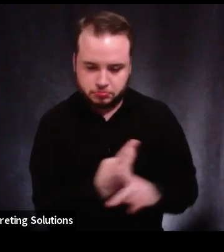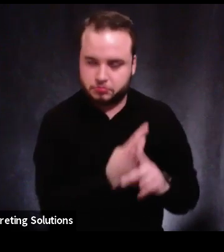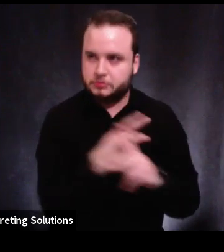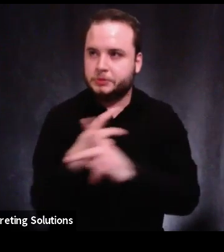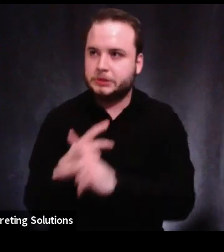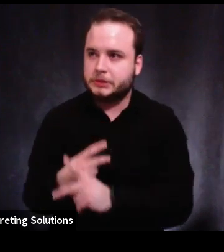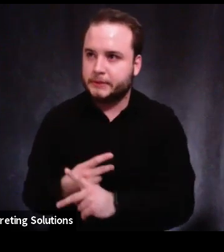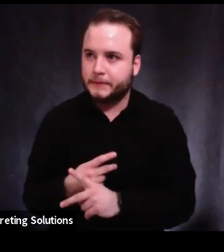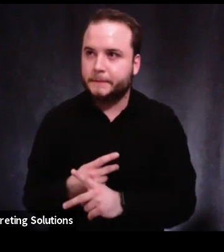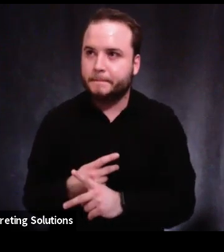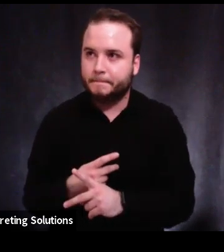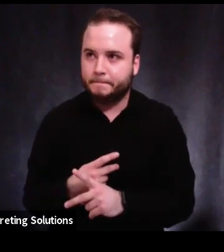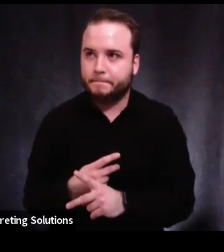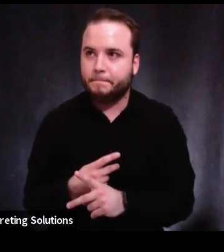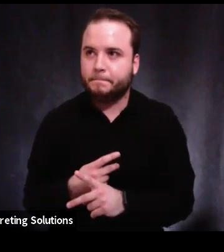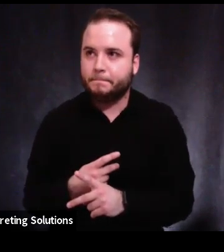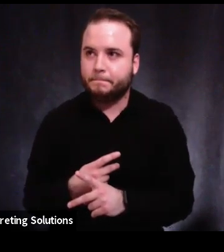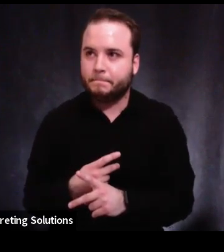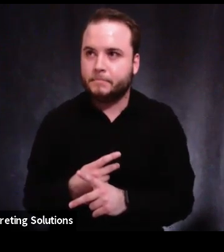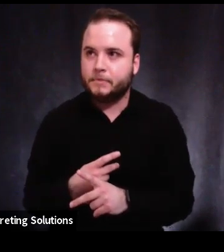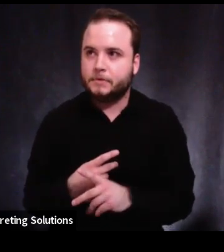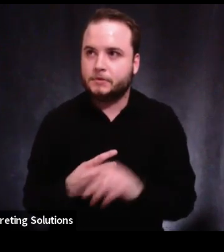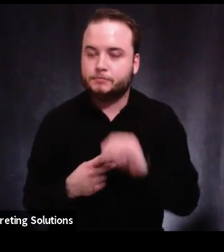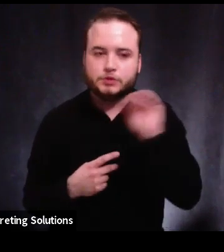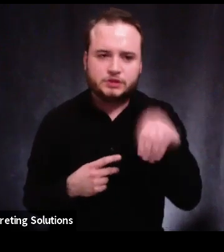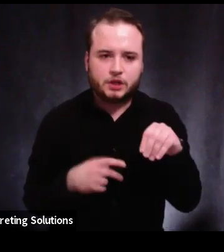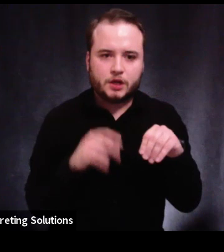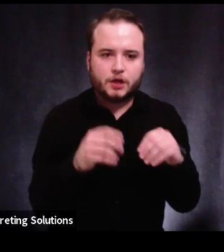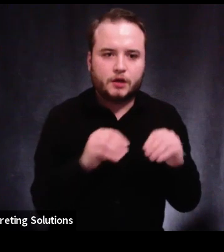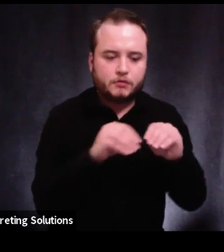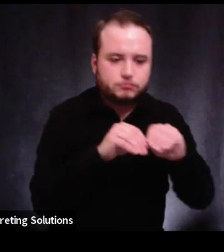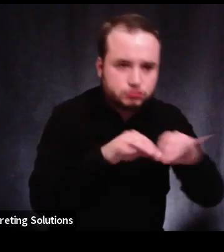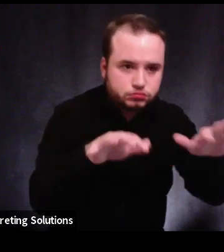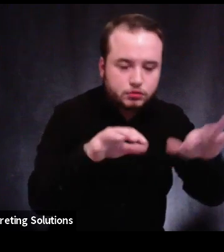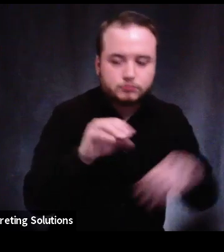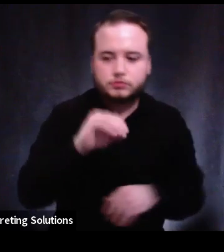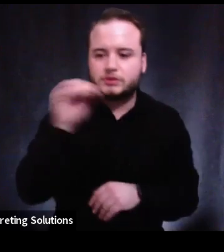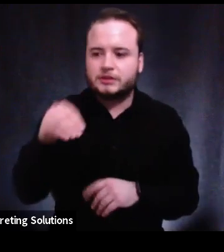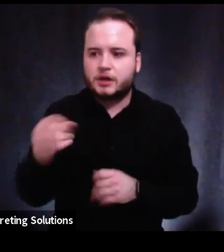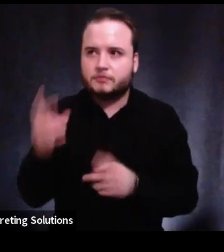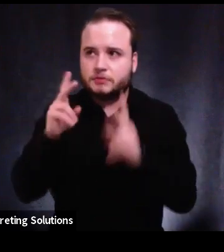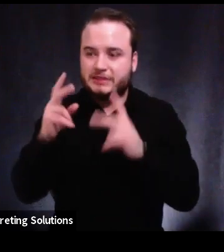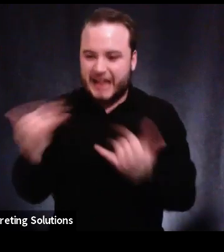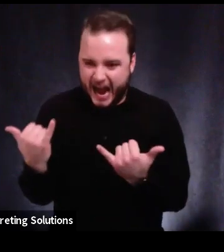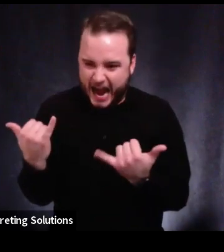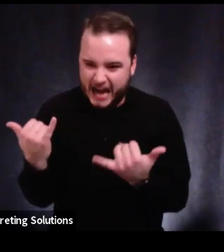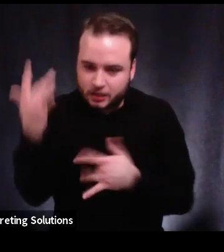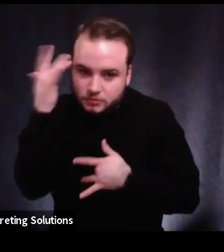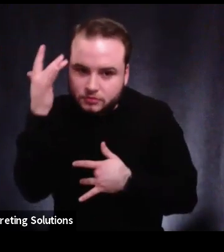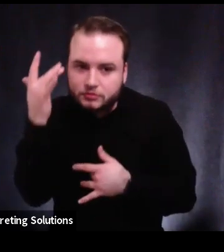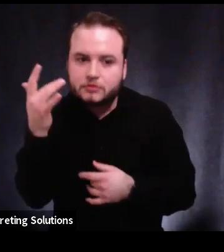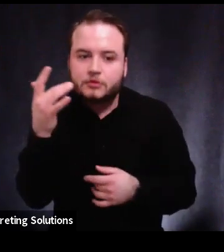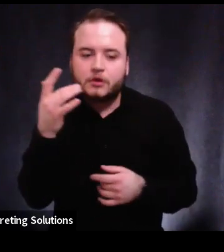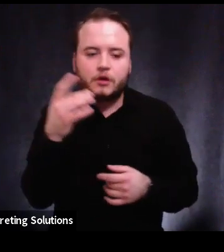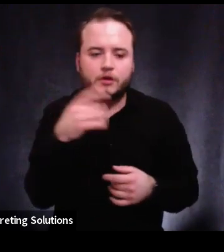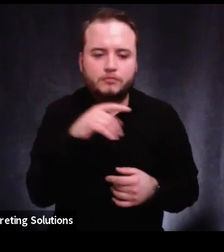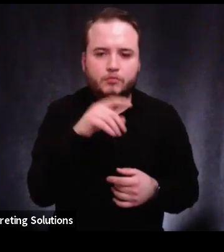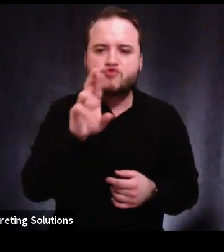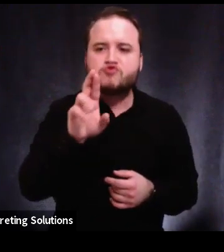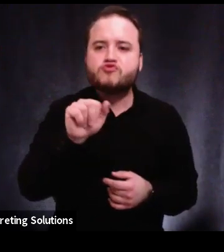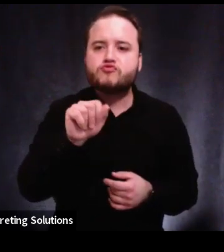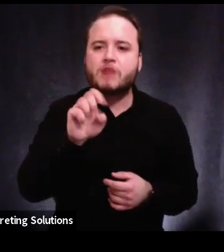the rate of transmission, the age distribution of the population, the comorbidity. We have a sense that helps us